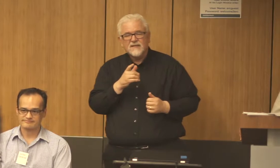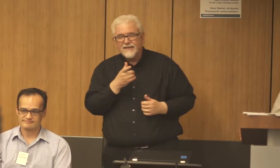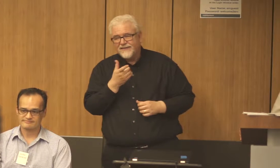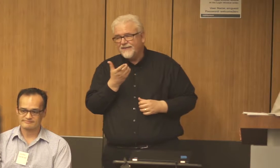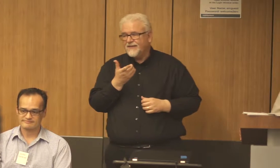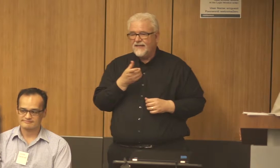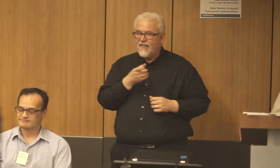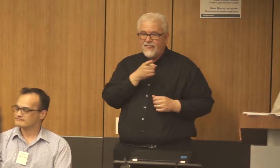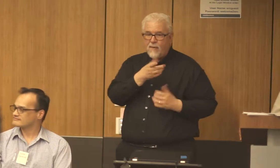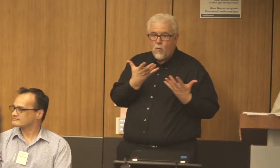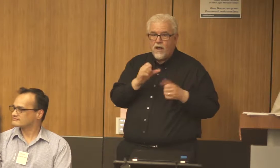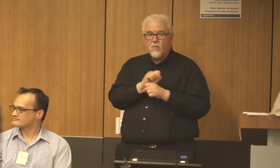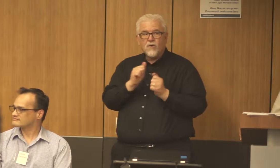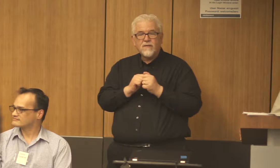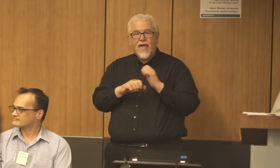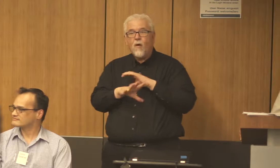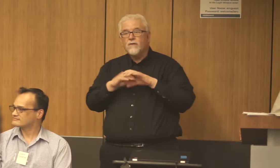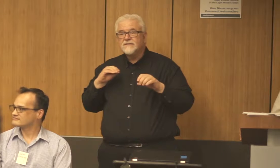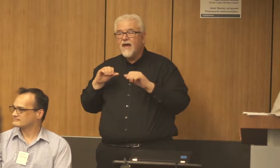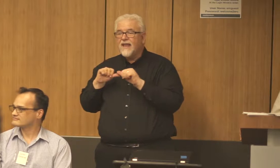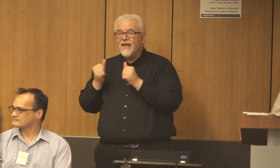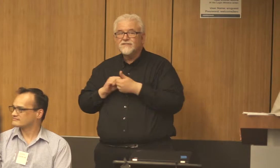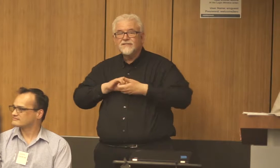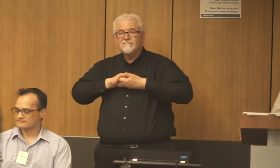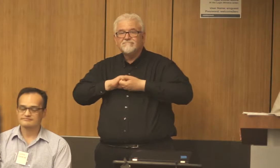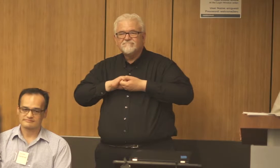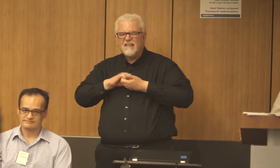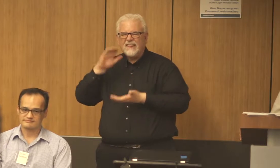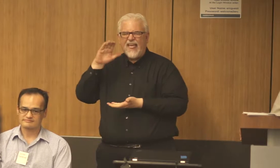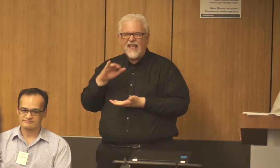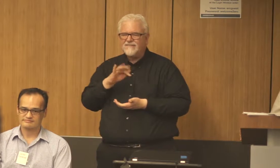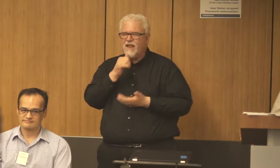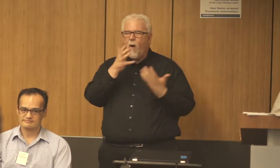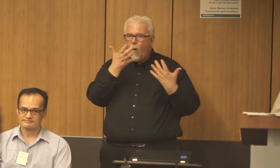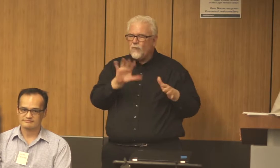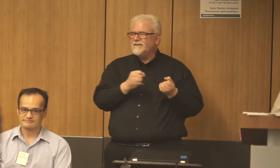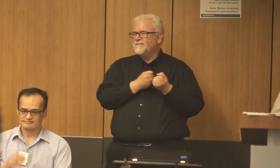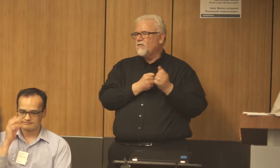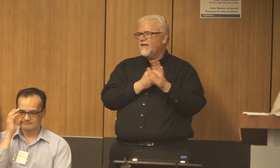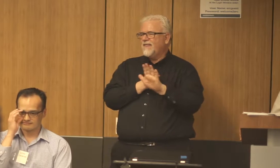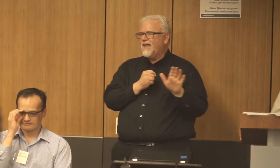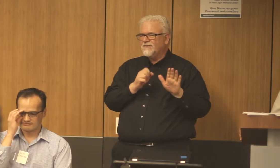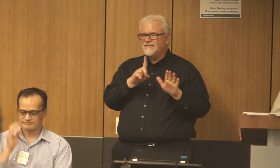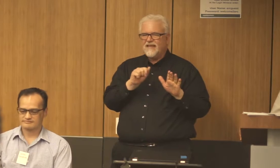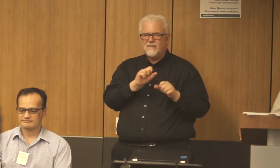likelihood of them wanting to work with us is much lower if they're not supporting their own disabled employees or even trying